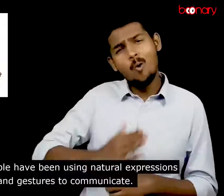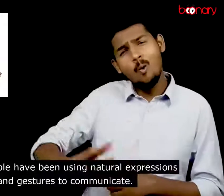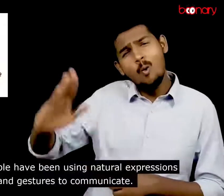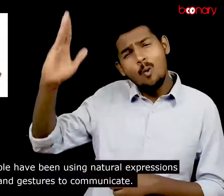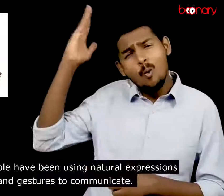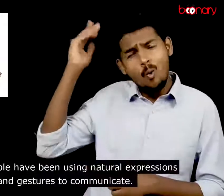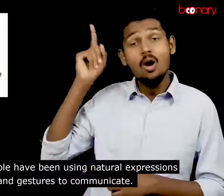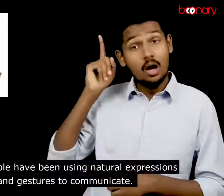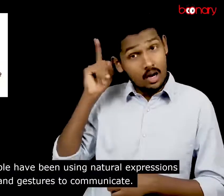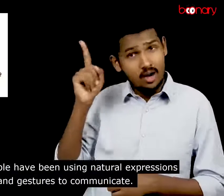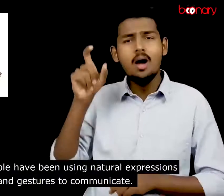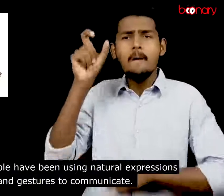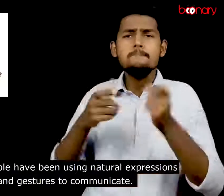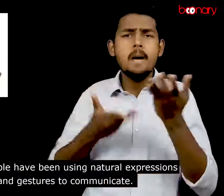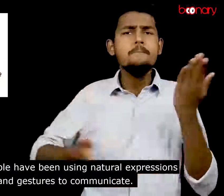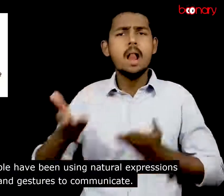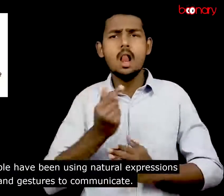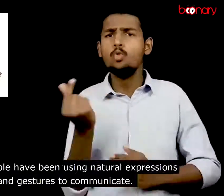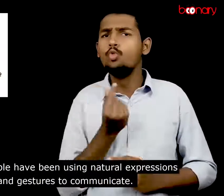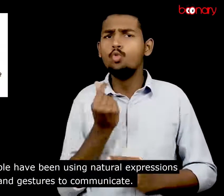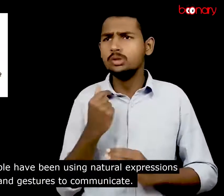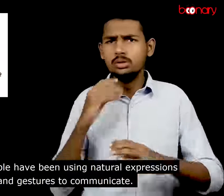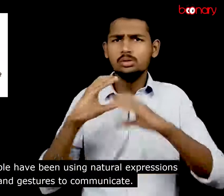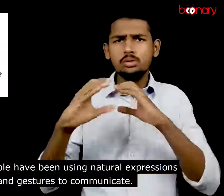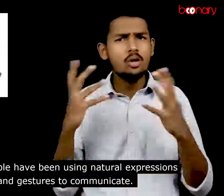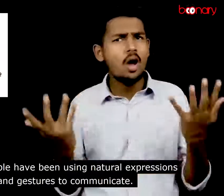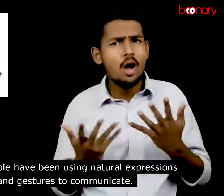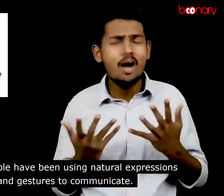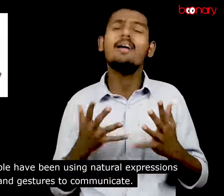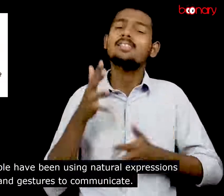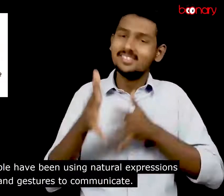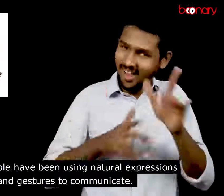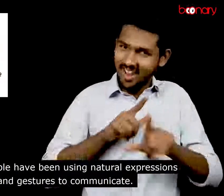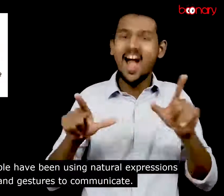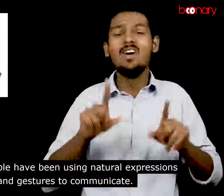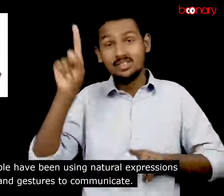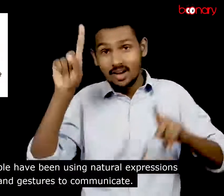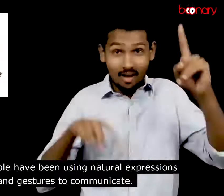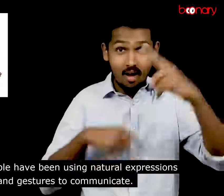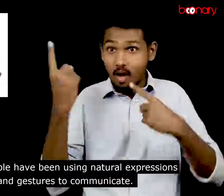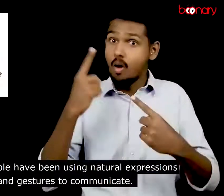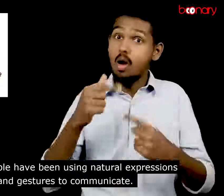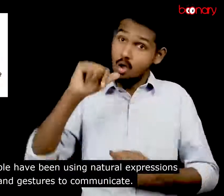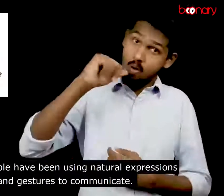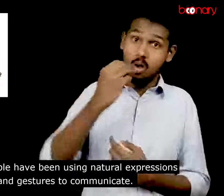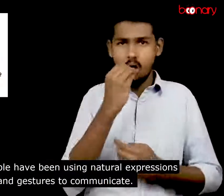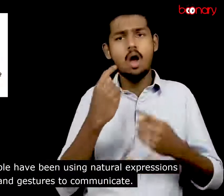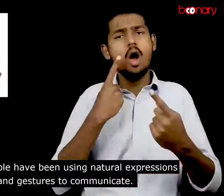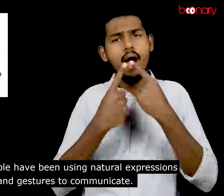Since ages, people have been using natural expressions and hand gestures to communicate.